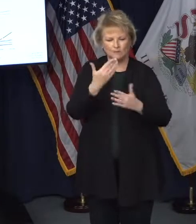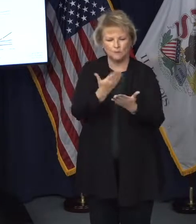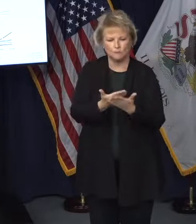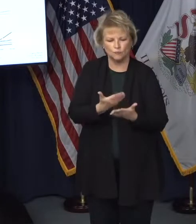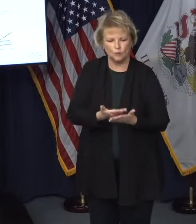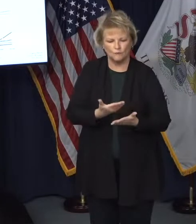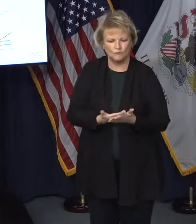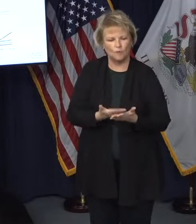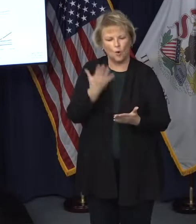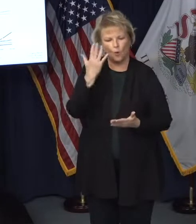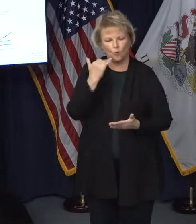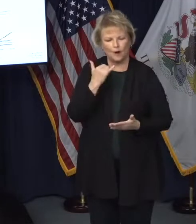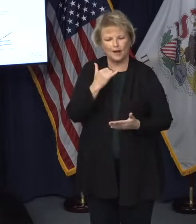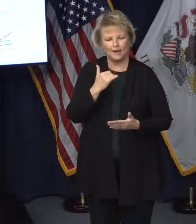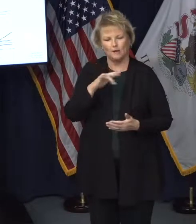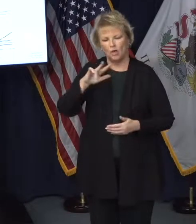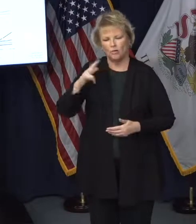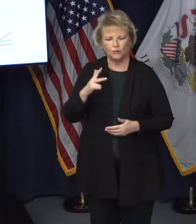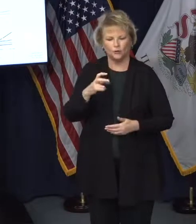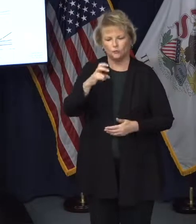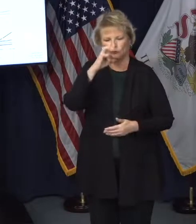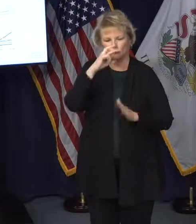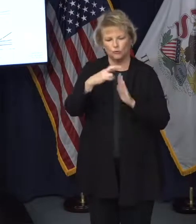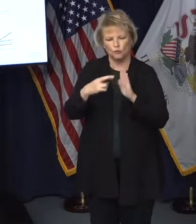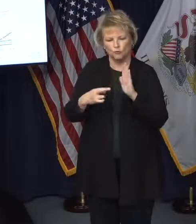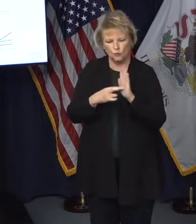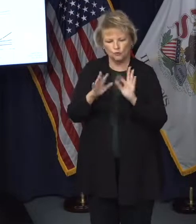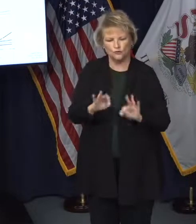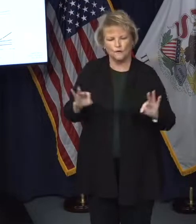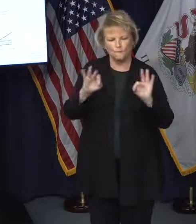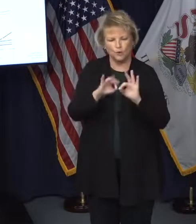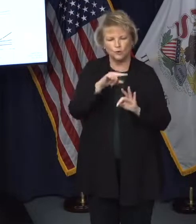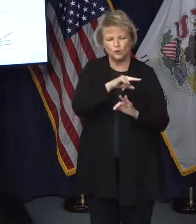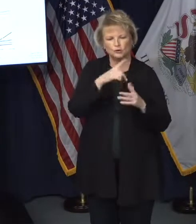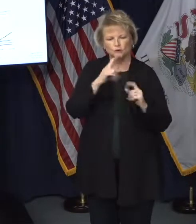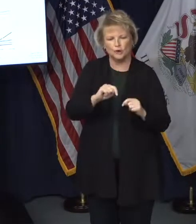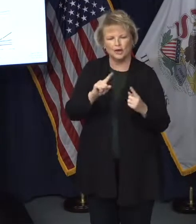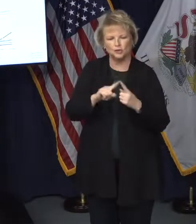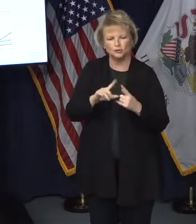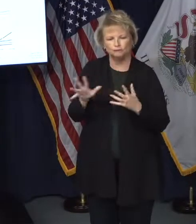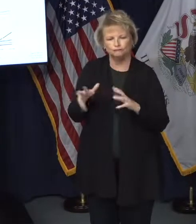3 restrictions and that new mitigations are only meant to install fear? Well, let's